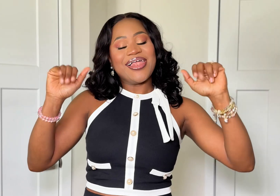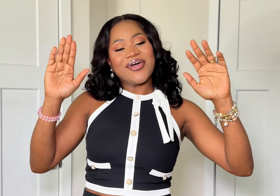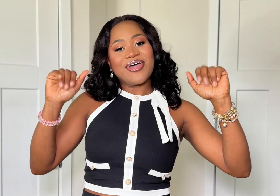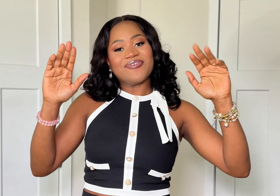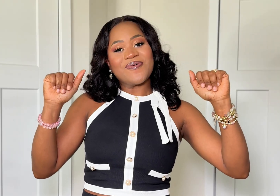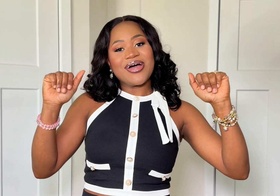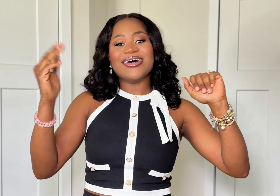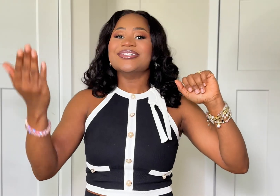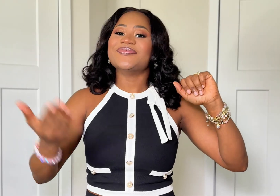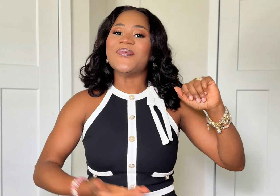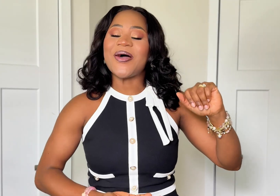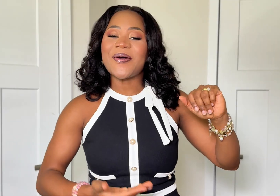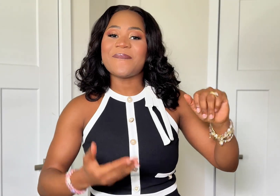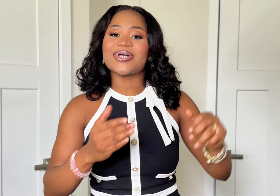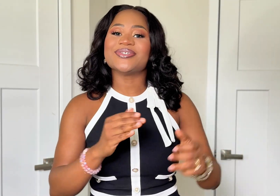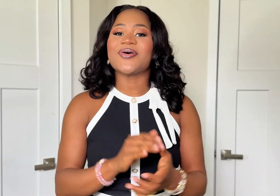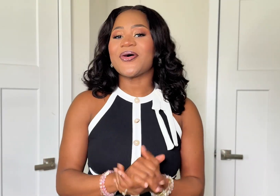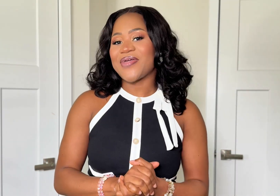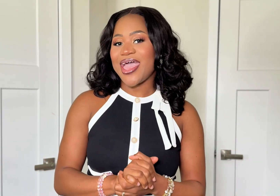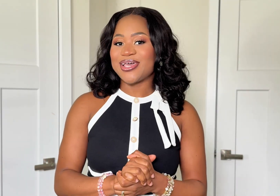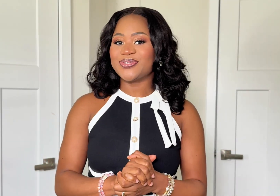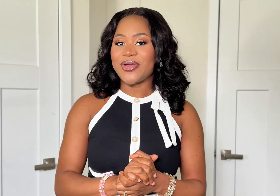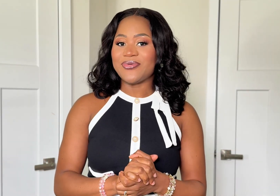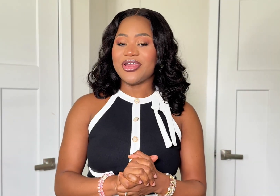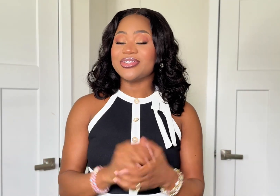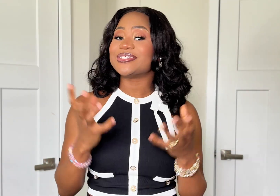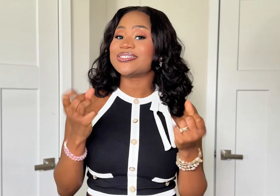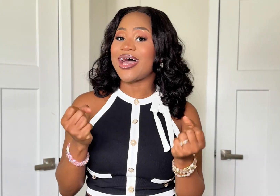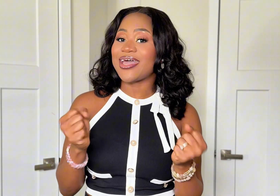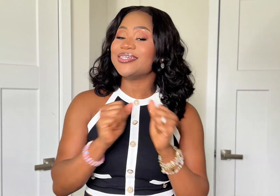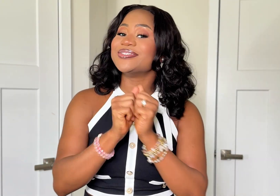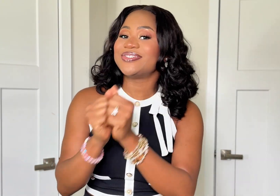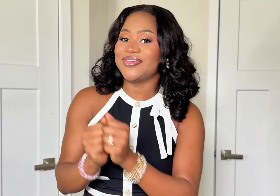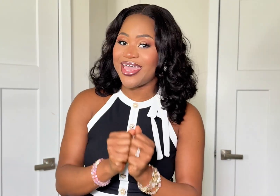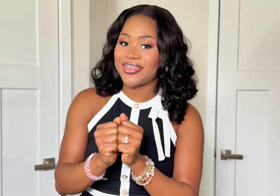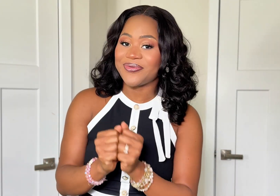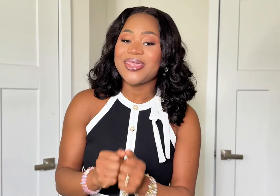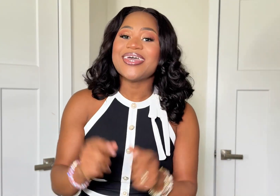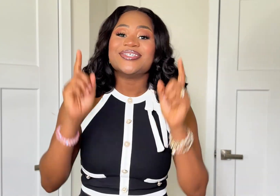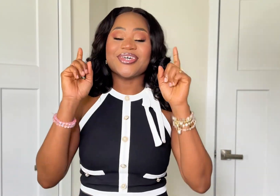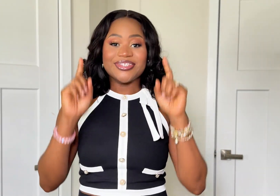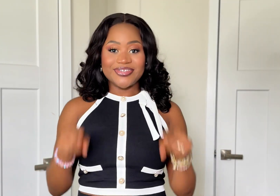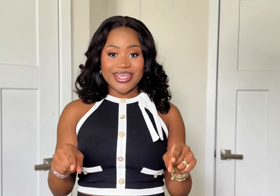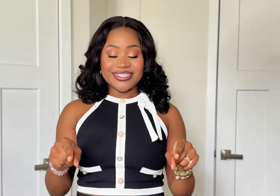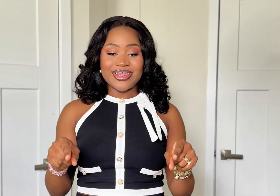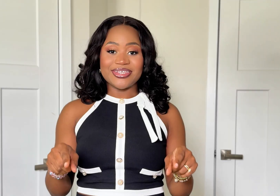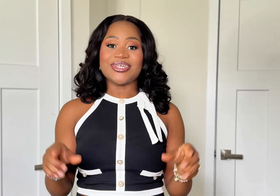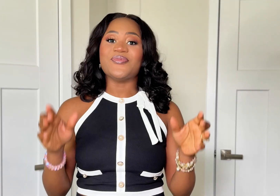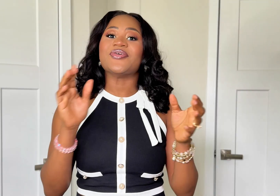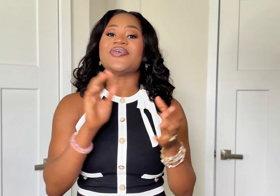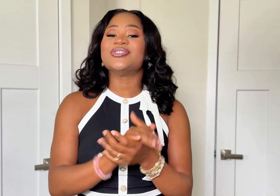Hello everyone, welcome back to Talk with Hands where we learn to sign together. So in today's lesson, we're going to